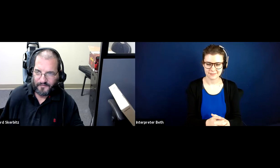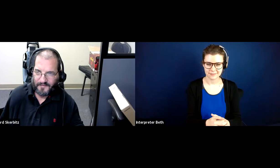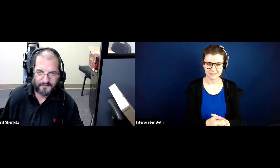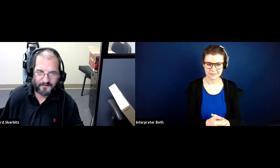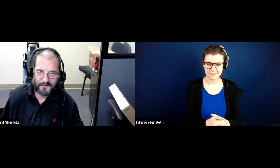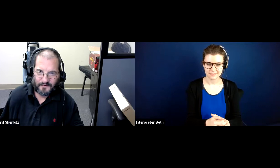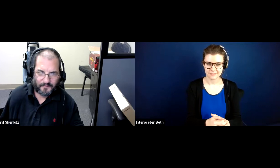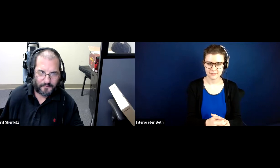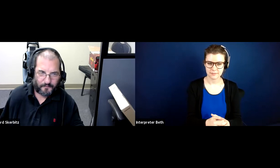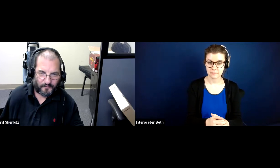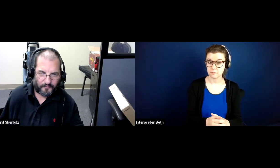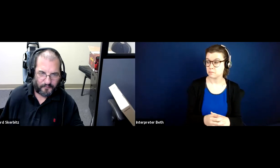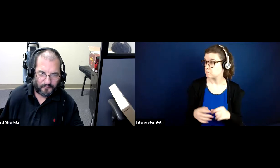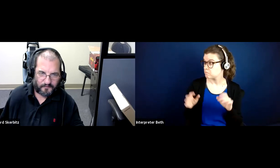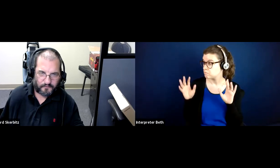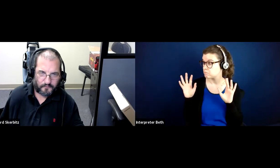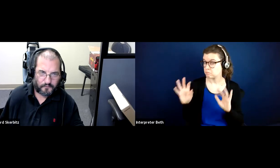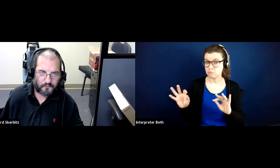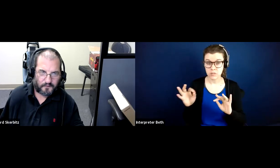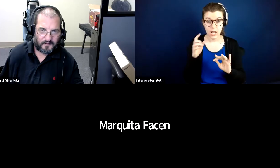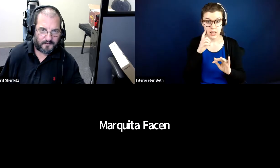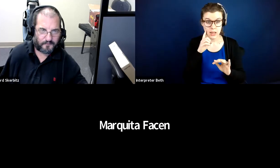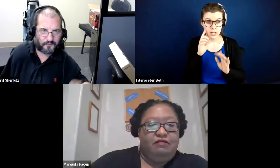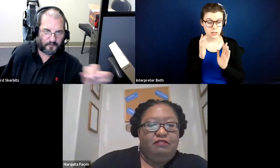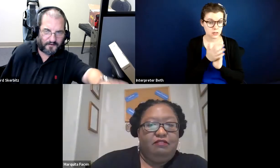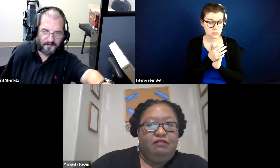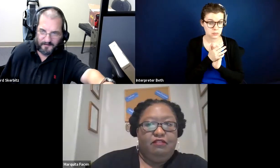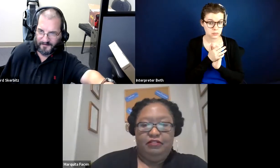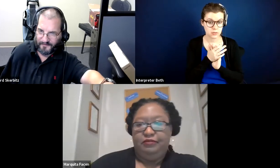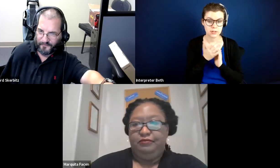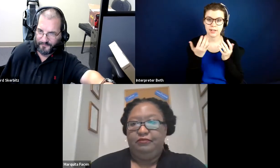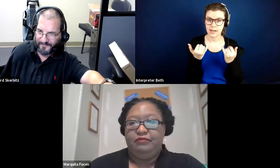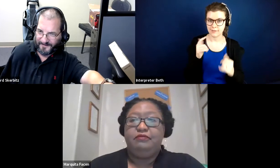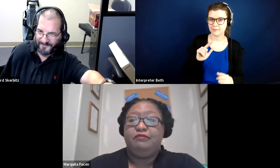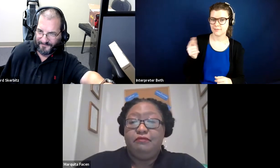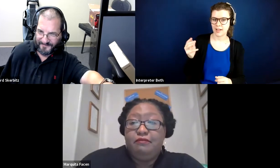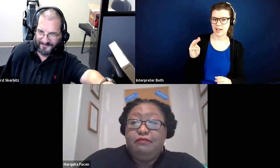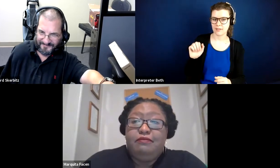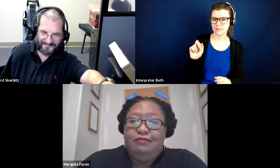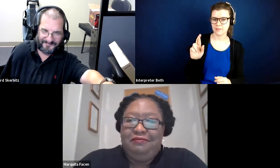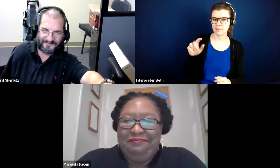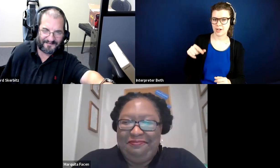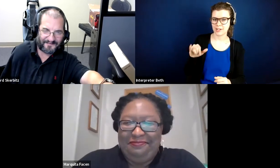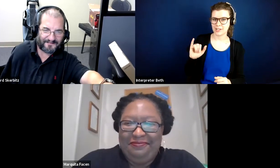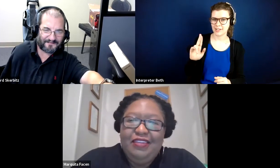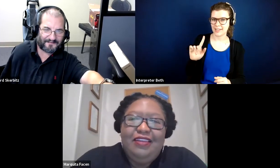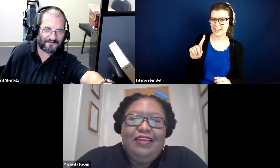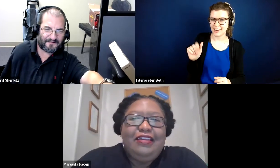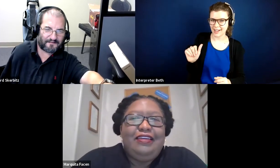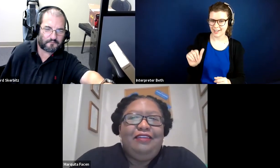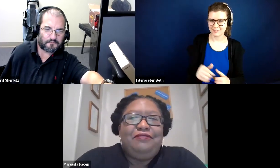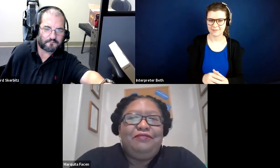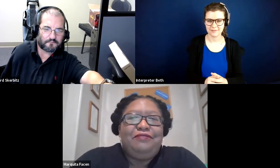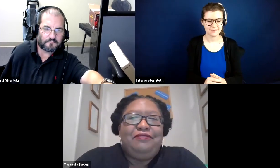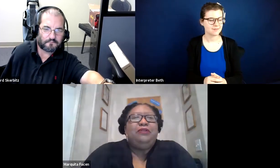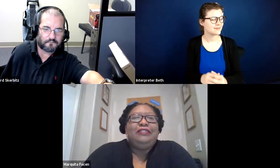And with that, I think that we're going to let Marquita introduce Marquita. There she is.